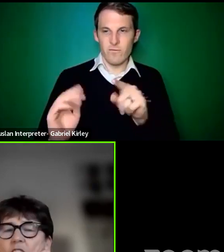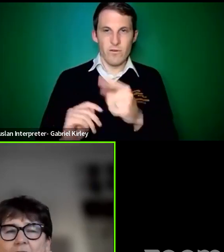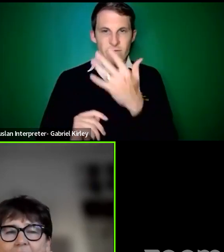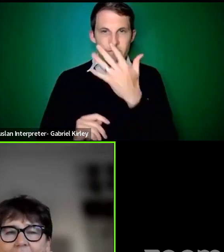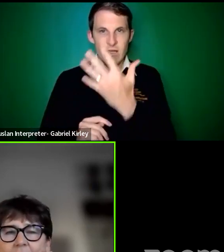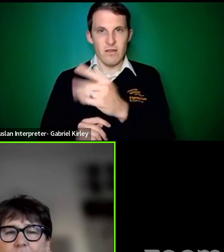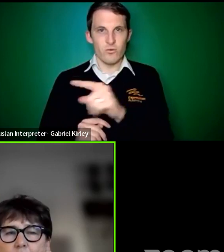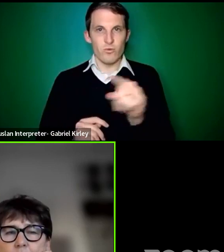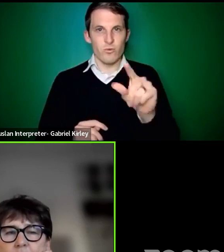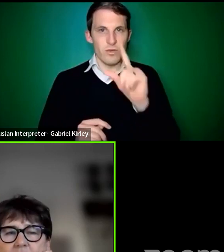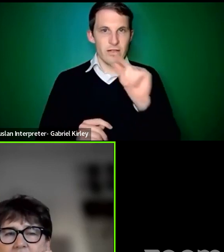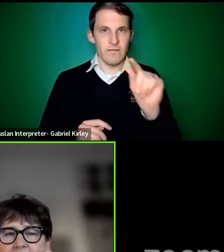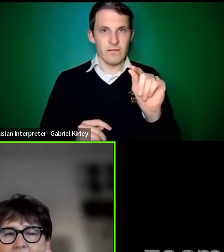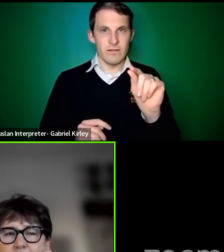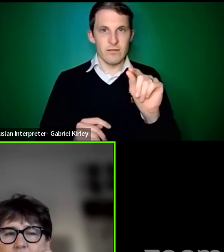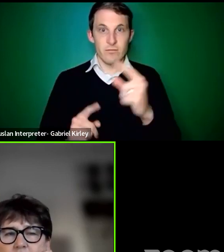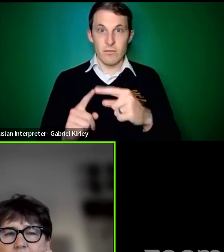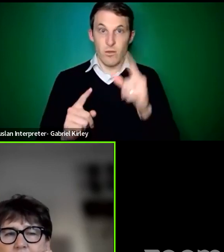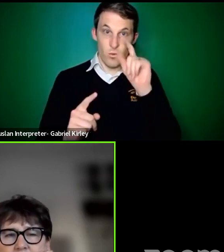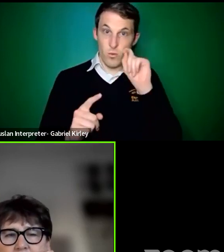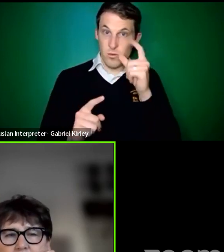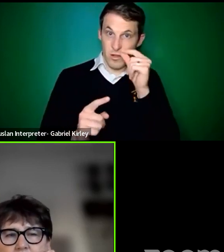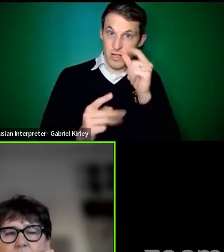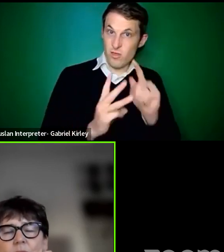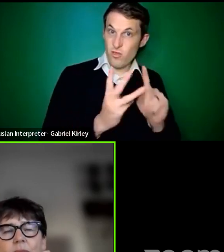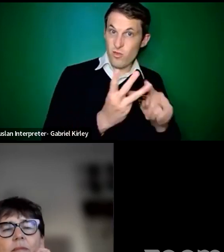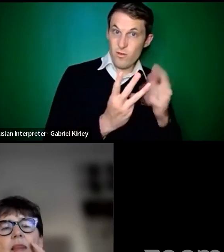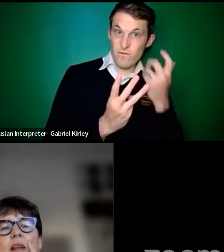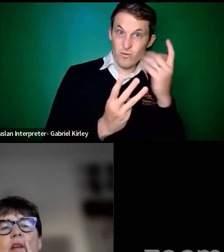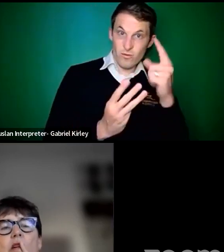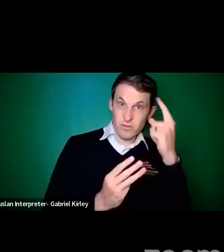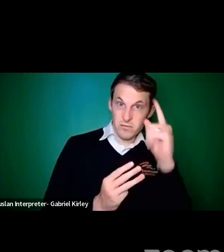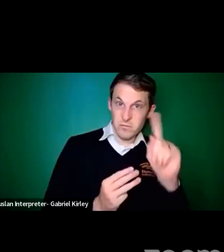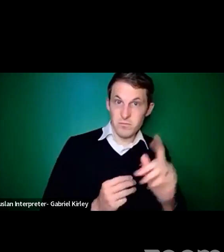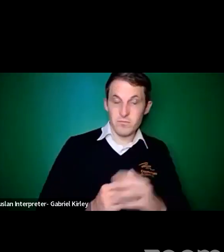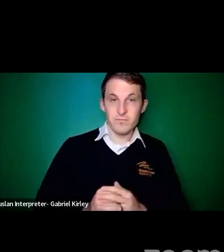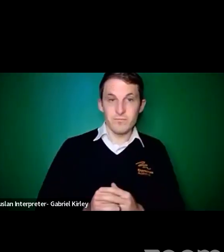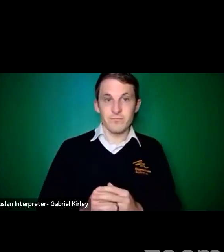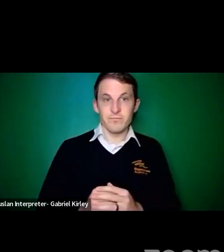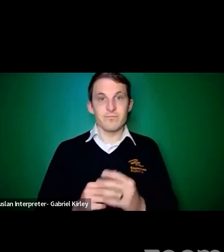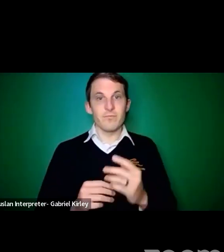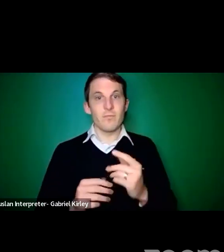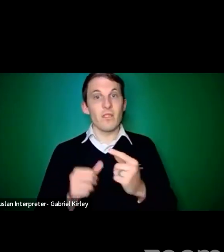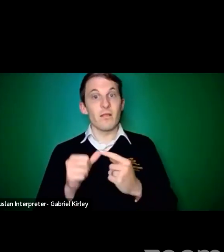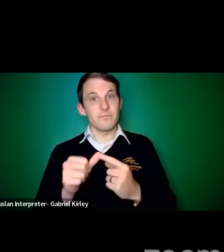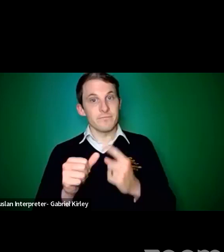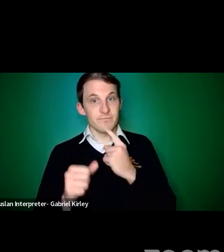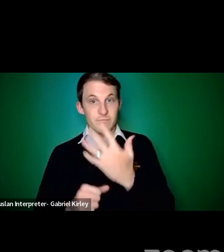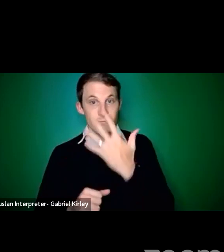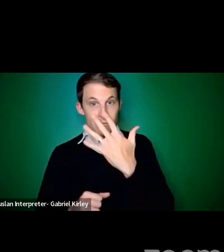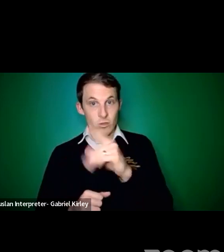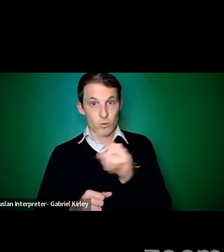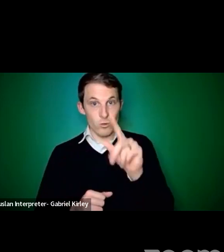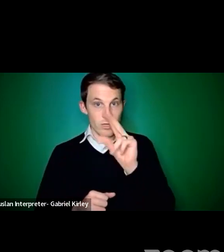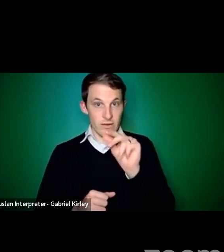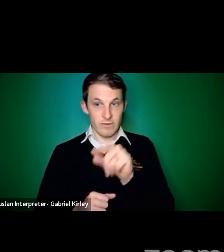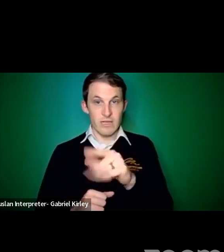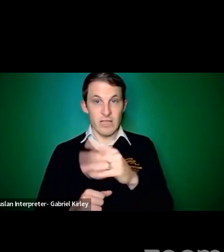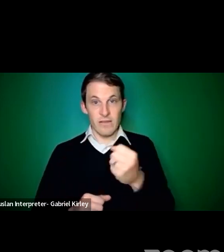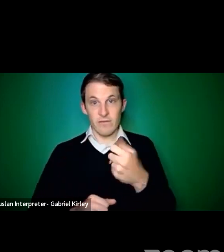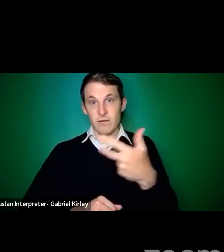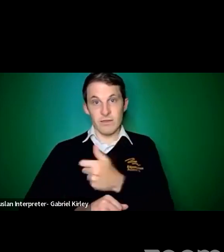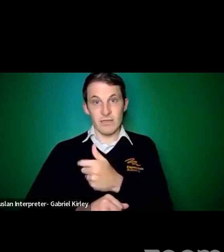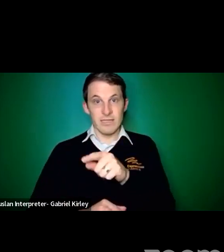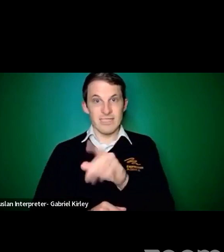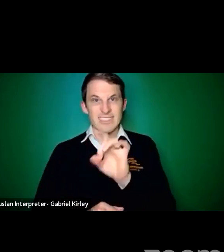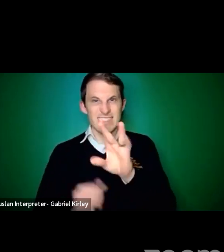will there be likely a need for a booster in the future? Yeah, so for the 5 to 11-year-olds, it's a 10 microgram dose, which is a